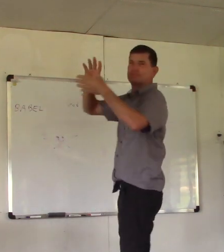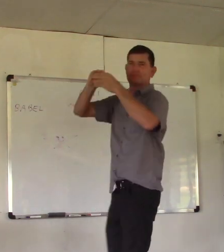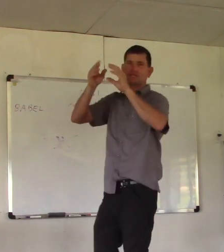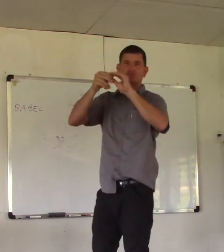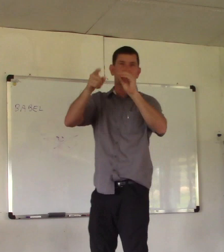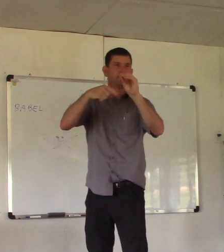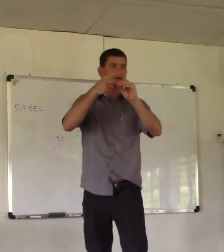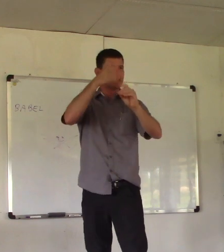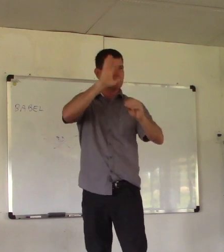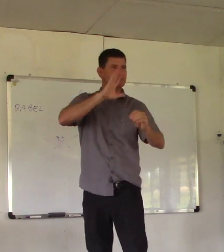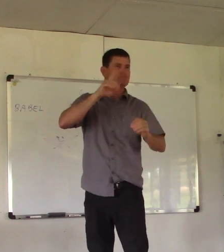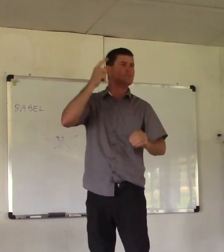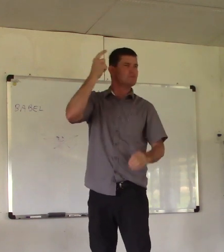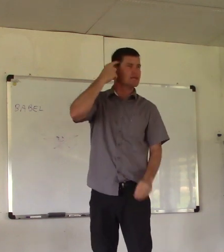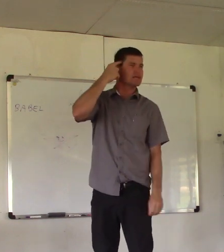the story about God. Think.